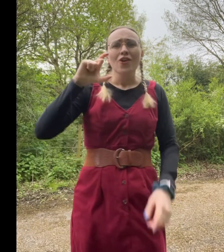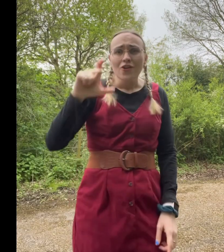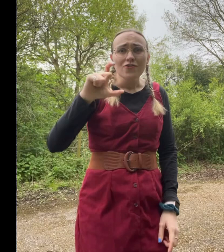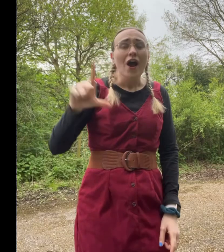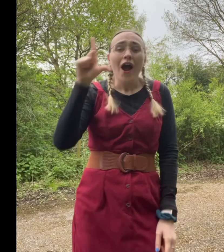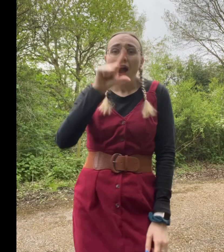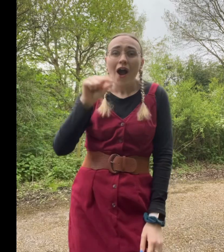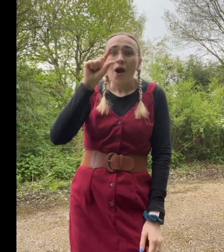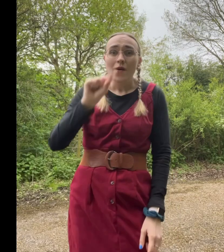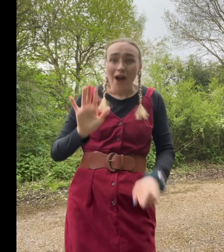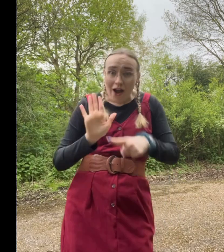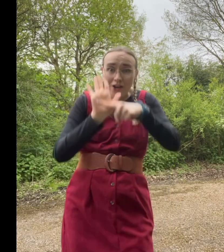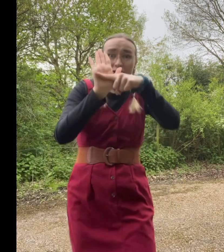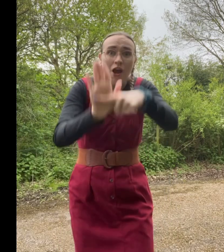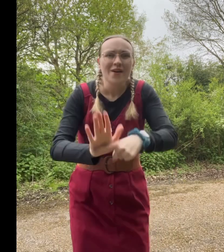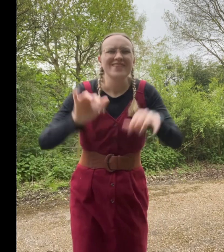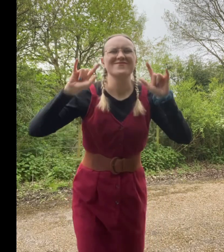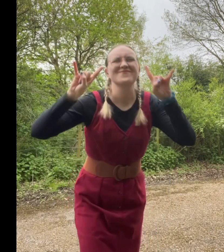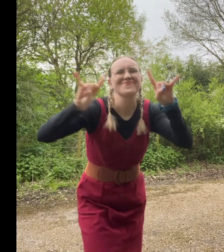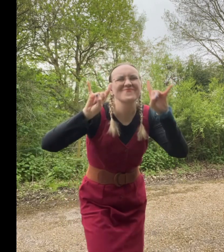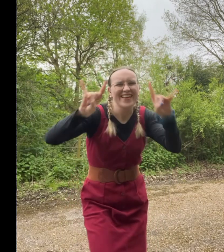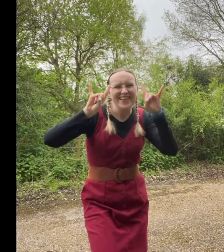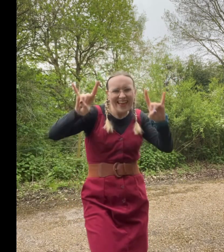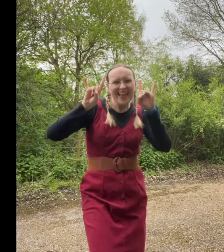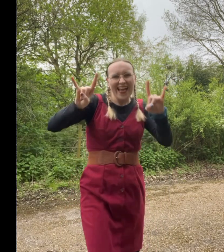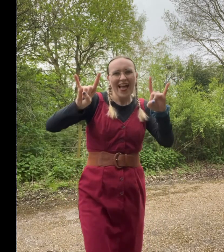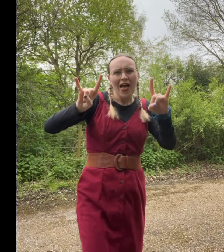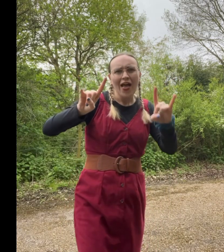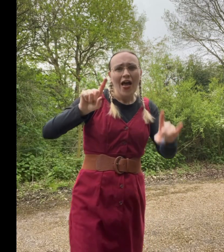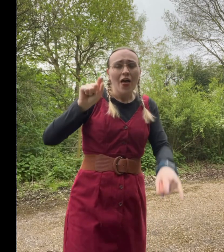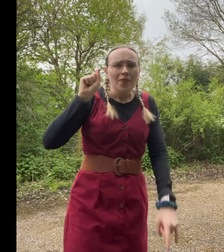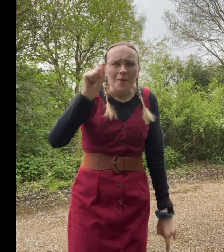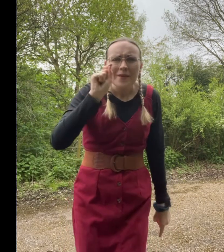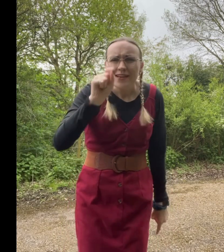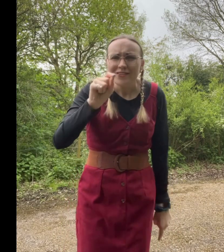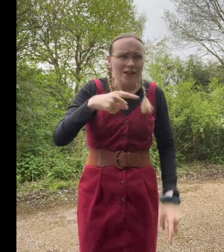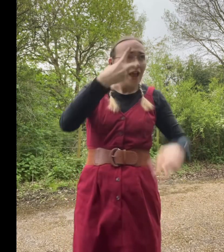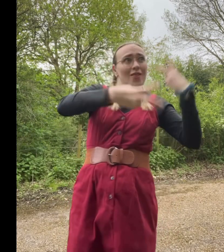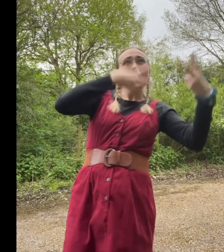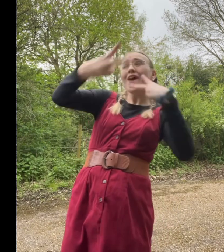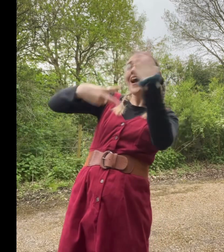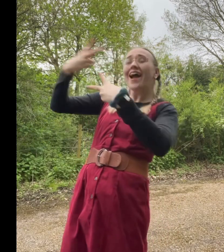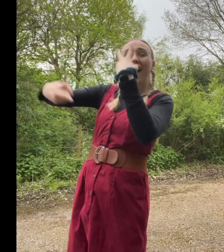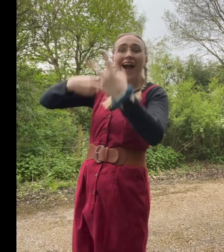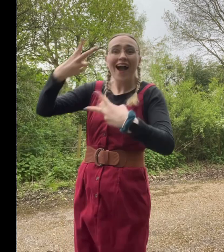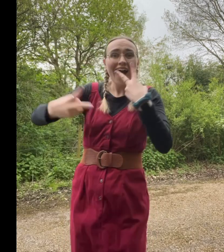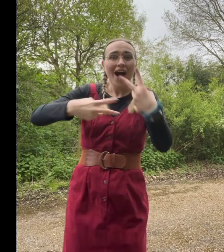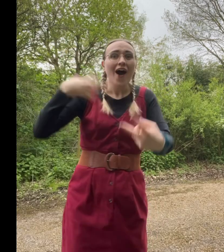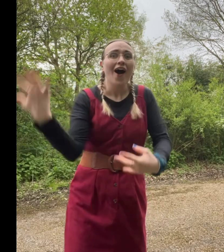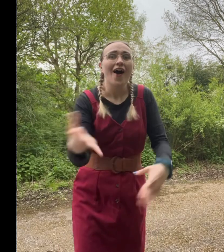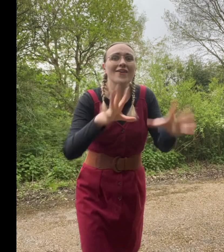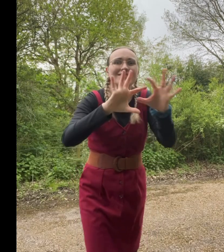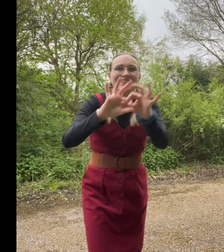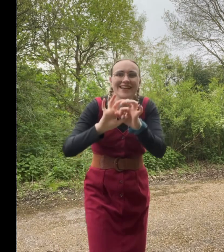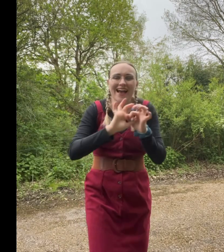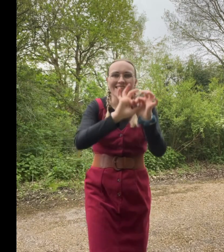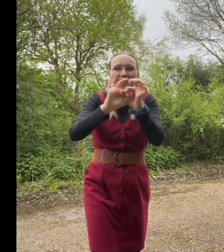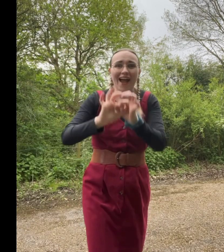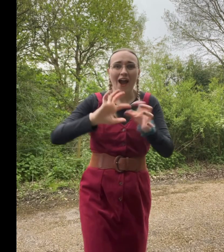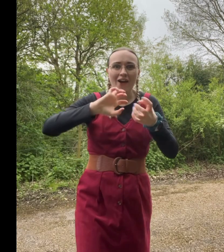resembling the rock star, the pigeons in their choir, all together creating